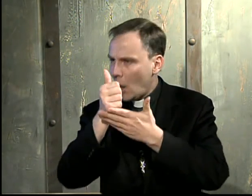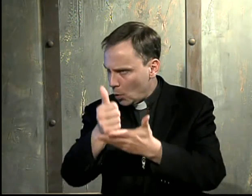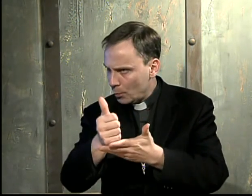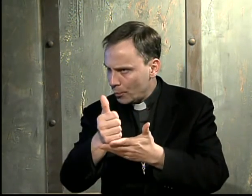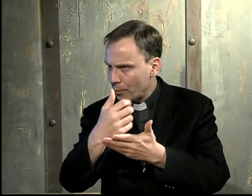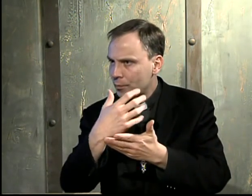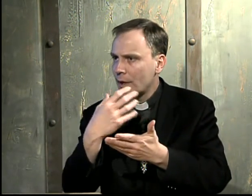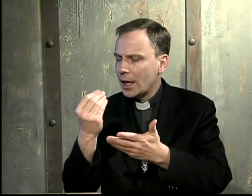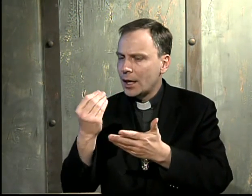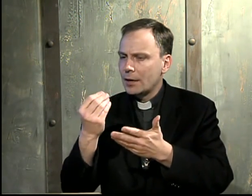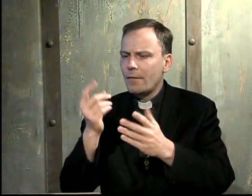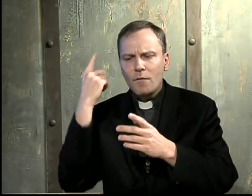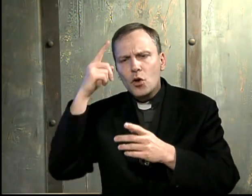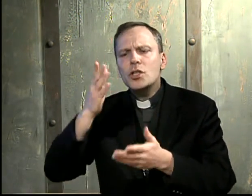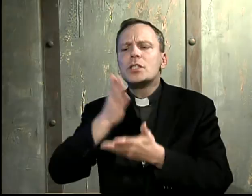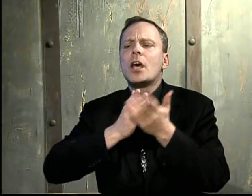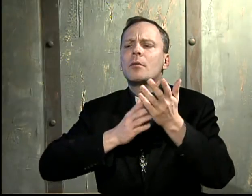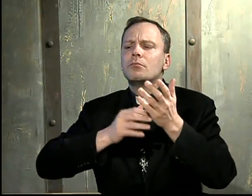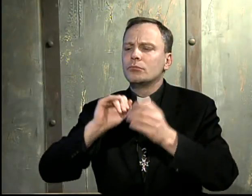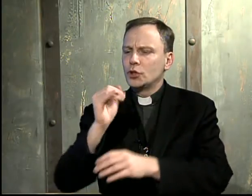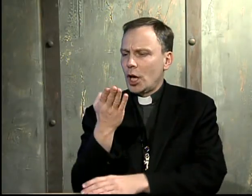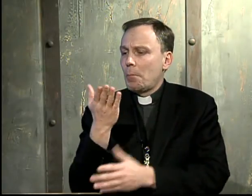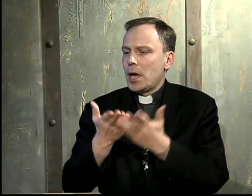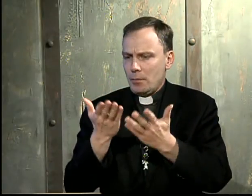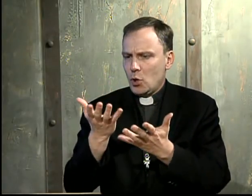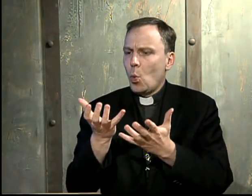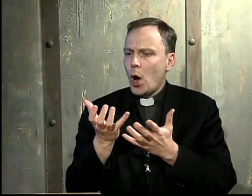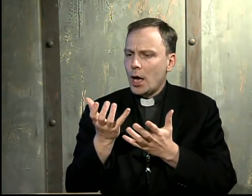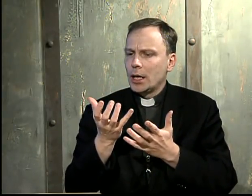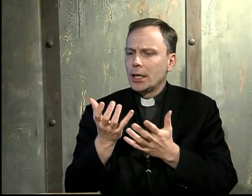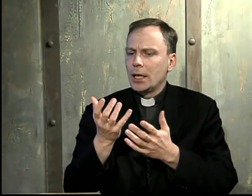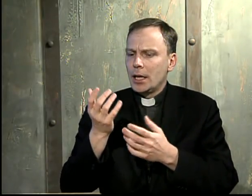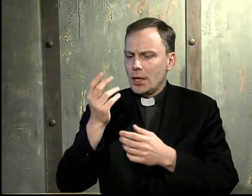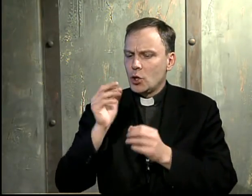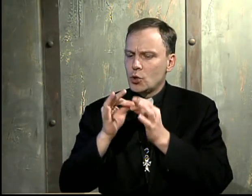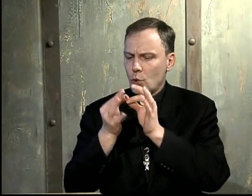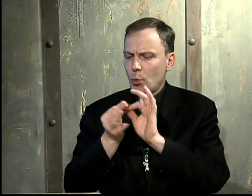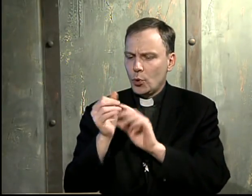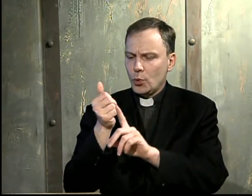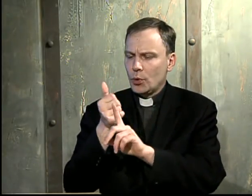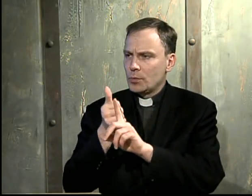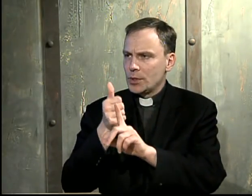Naturally, there are some ways in that being Catholic might help.